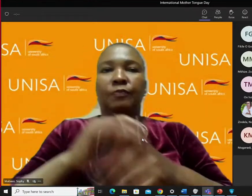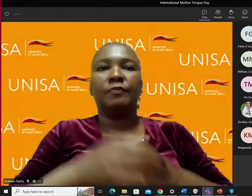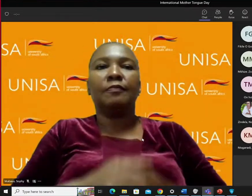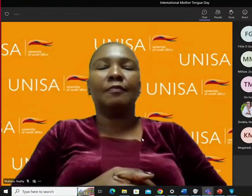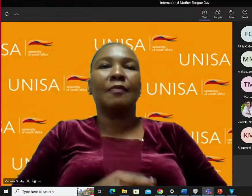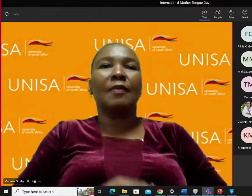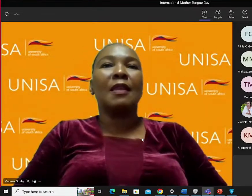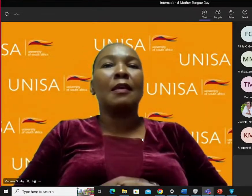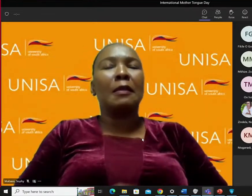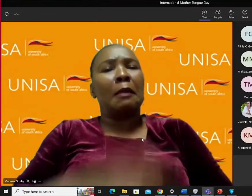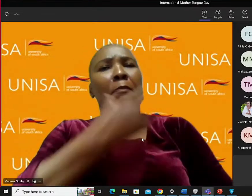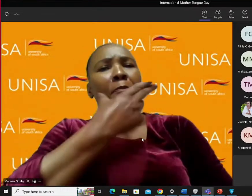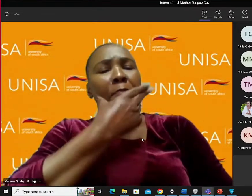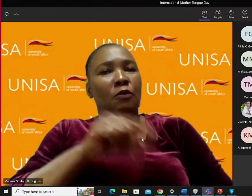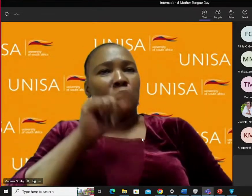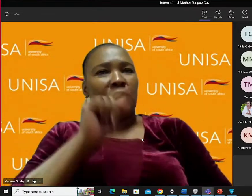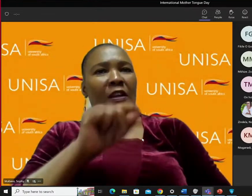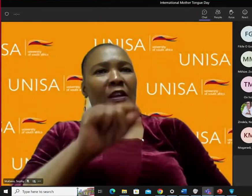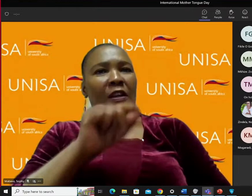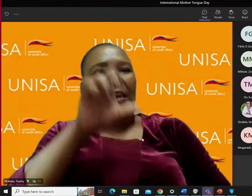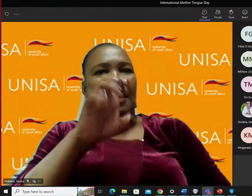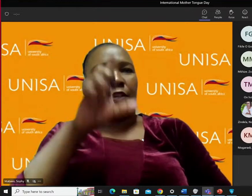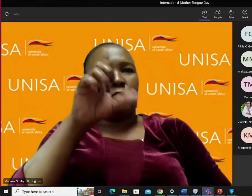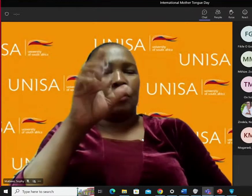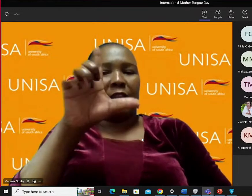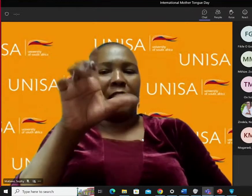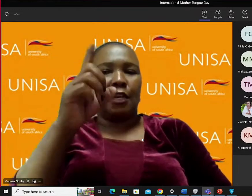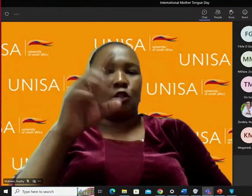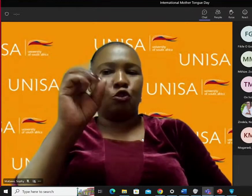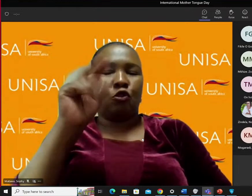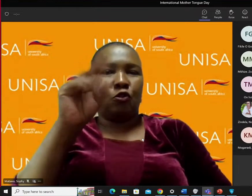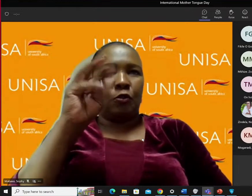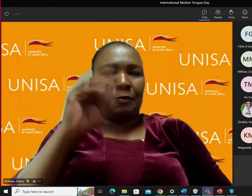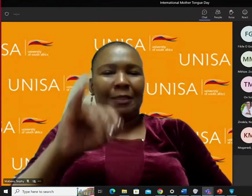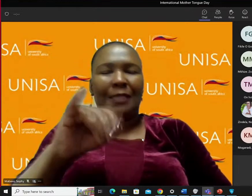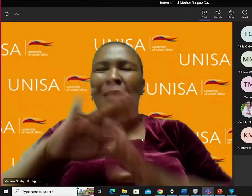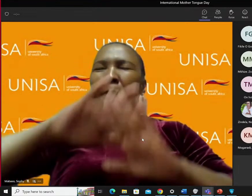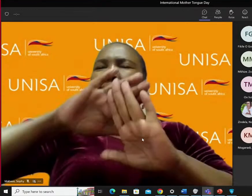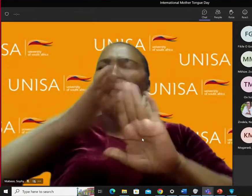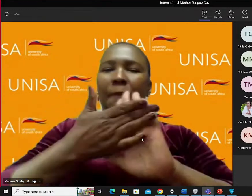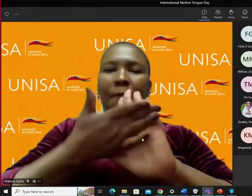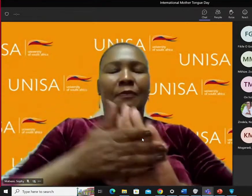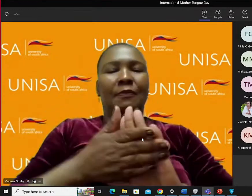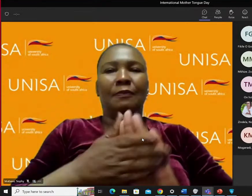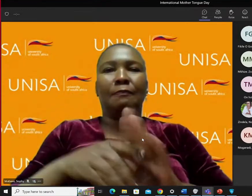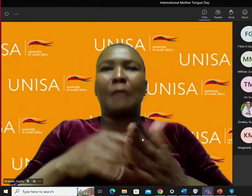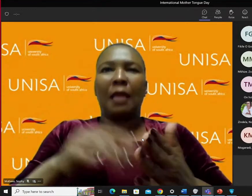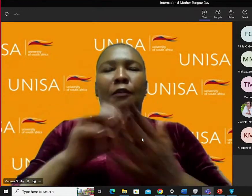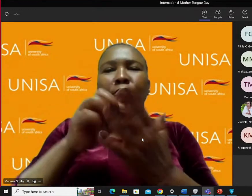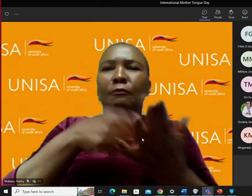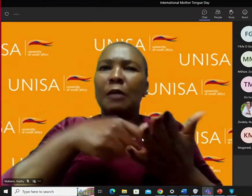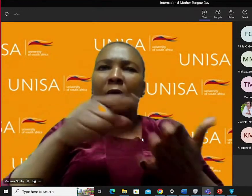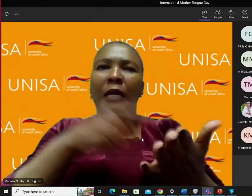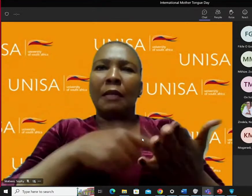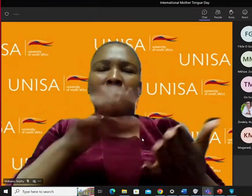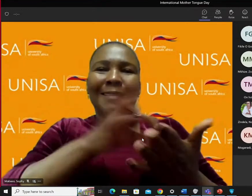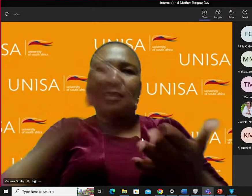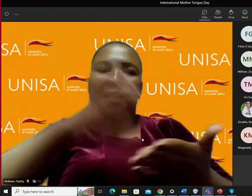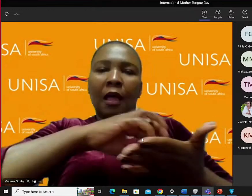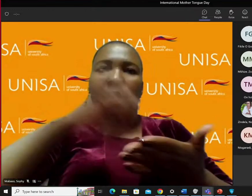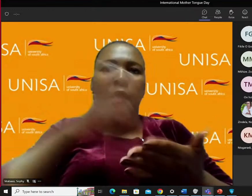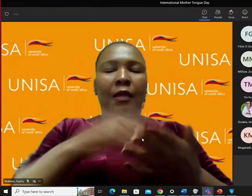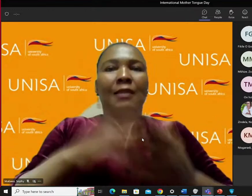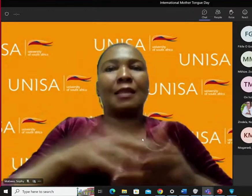The beauty of Lexonomy further then is also that it is completely editable by allowed